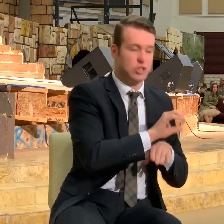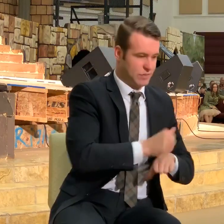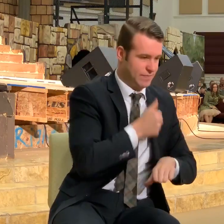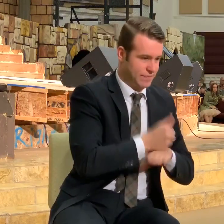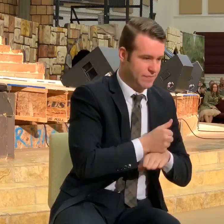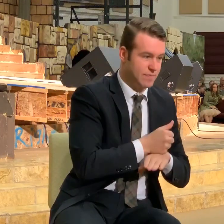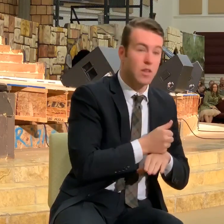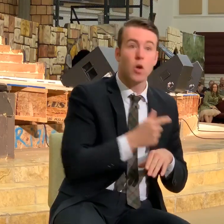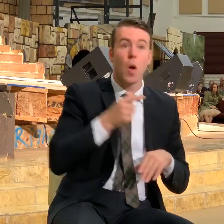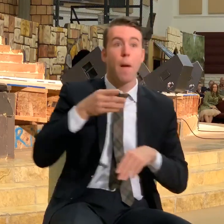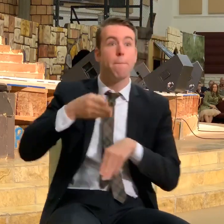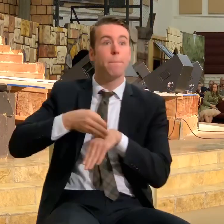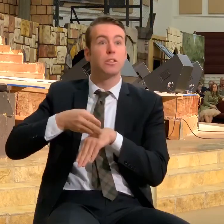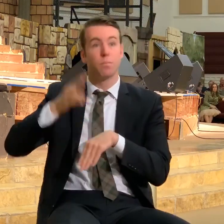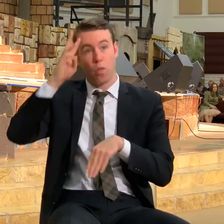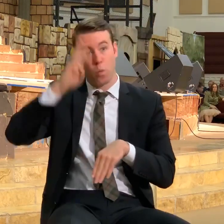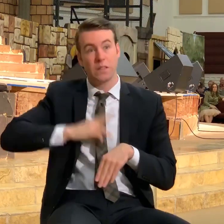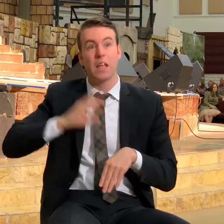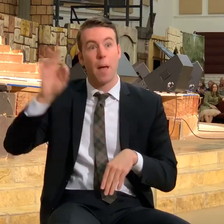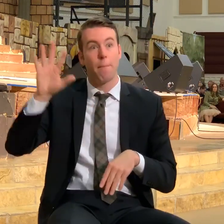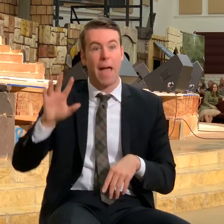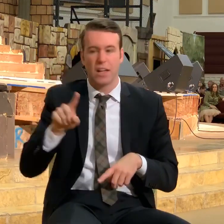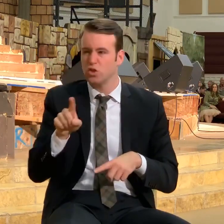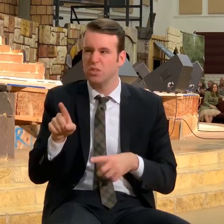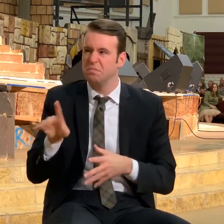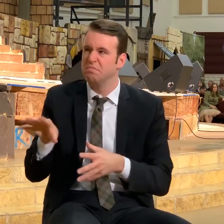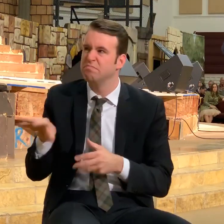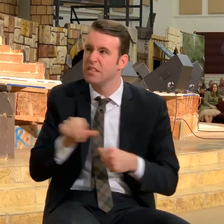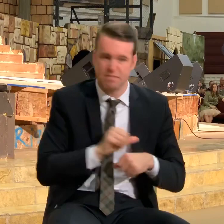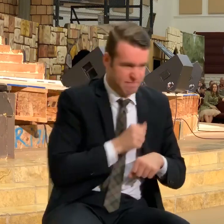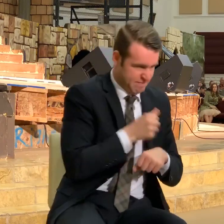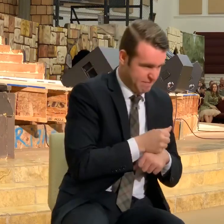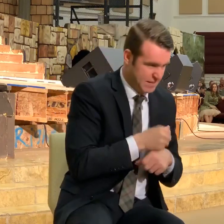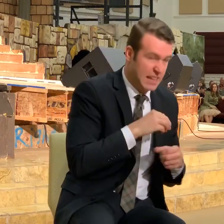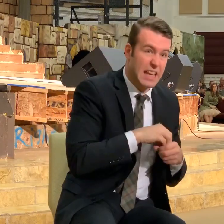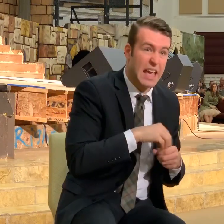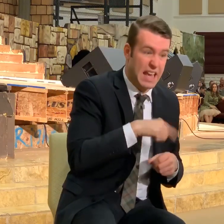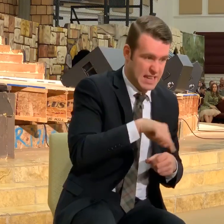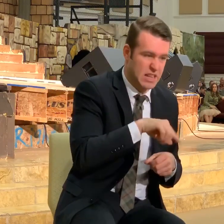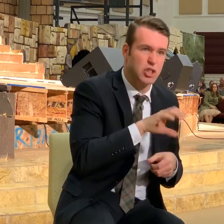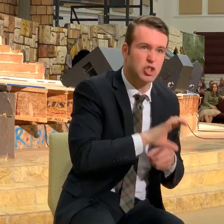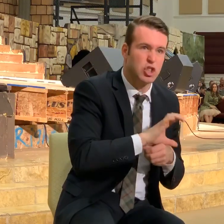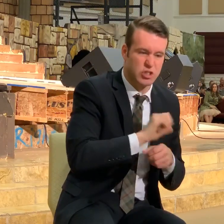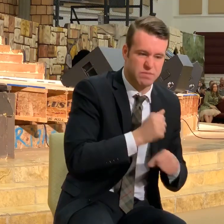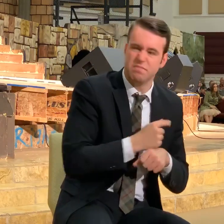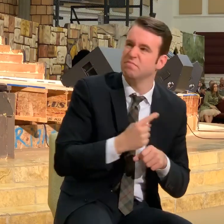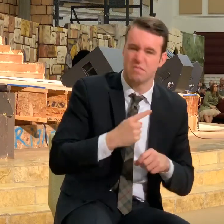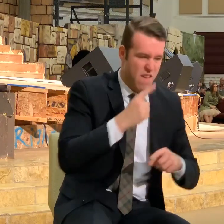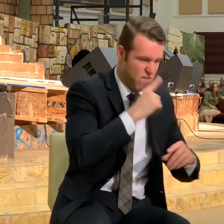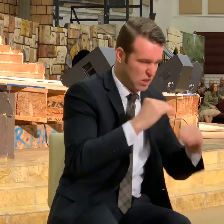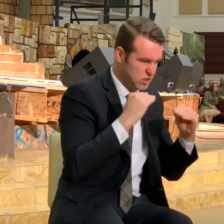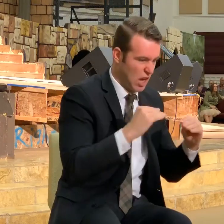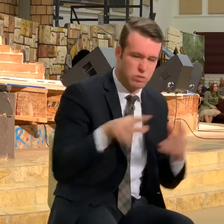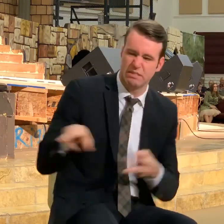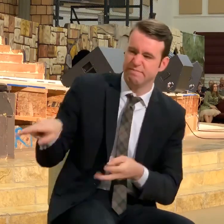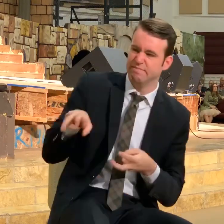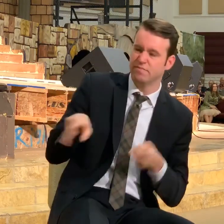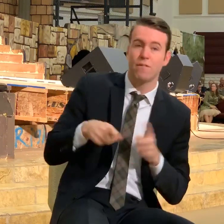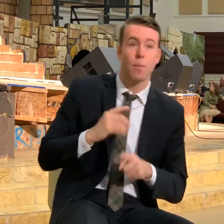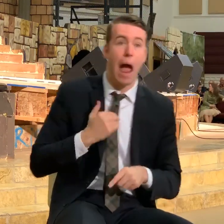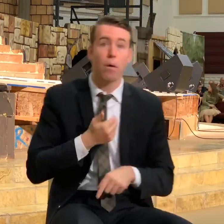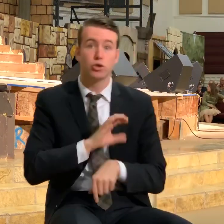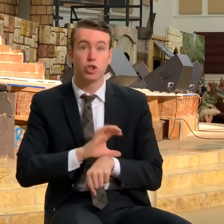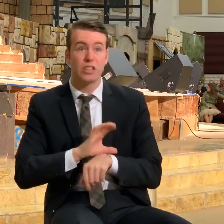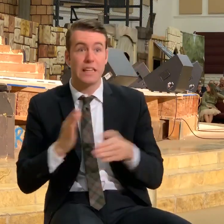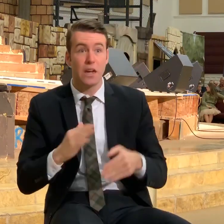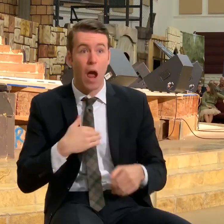who was the pastor at the time. And undermining, and some of you lost precious family to the false doctrine that man began to teach. And